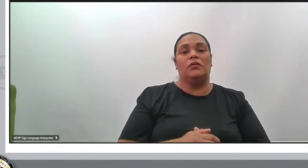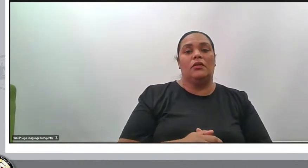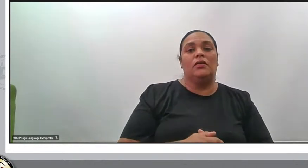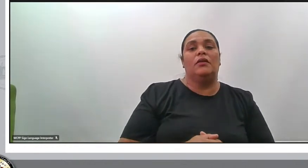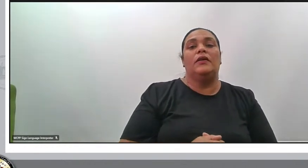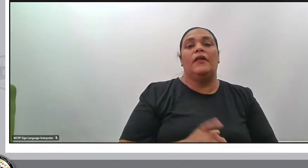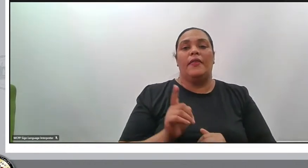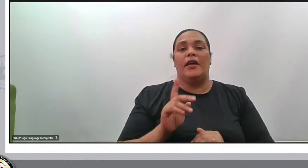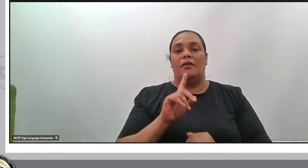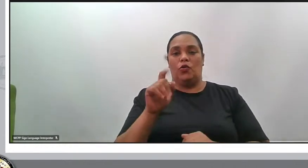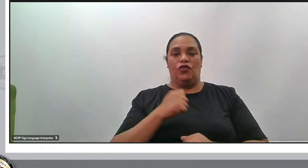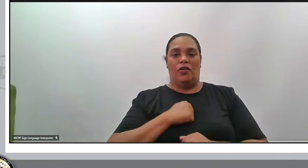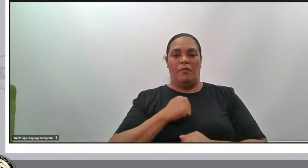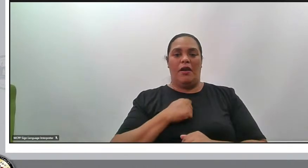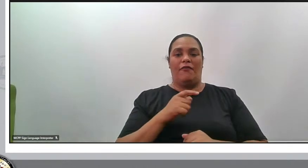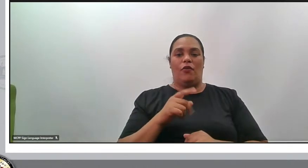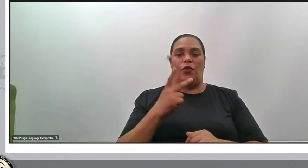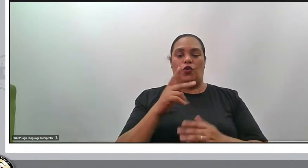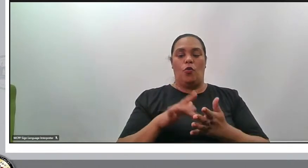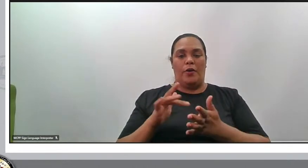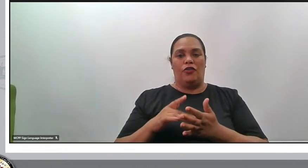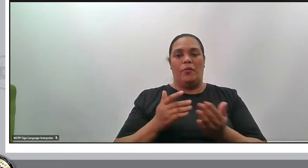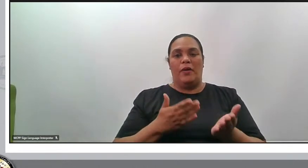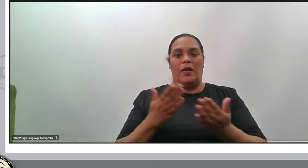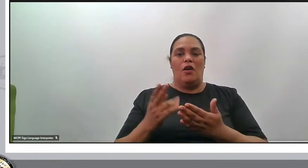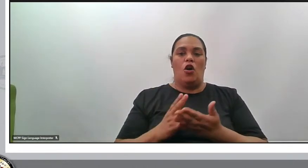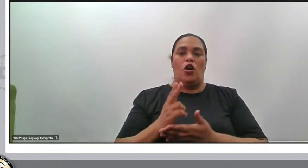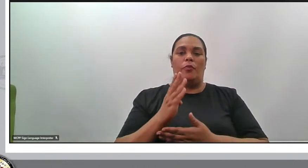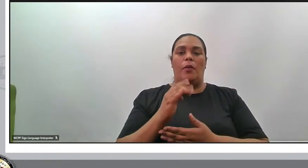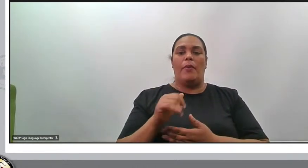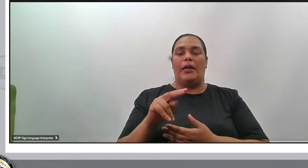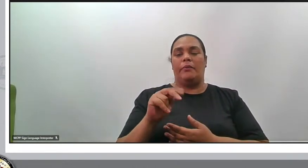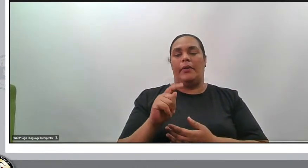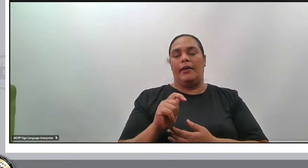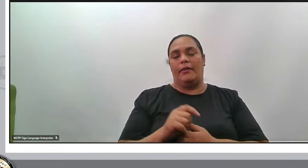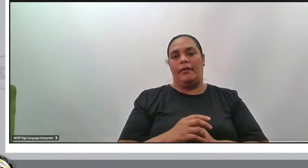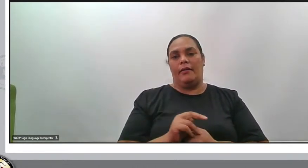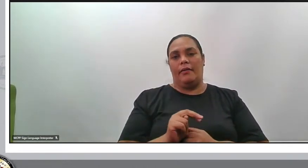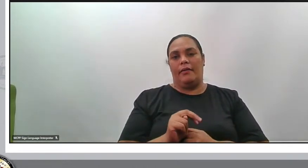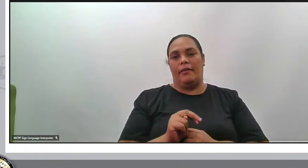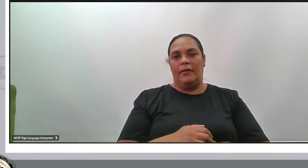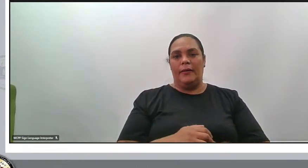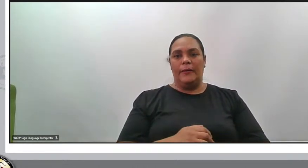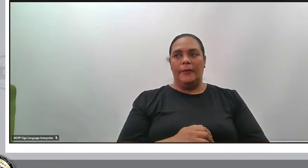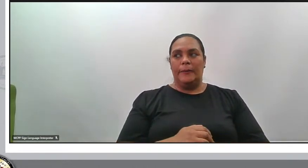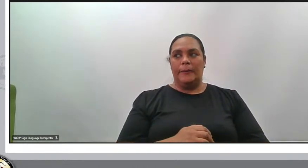That is then my questions for those two pages. I'll hand over to Honorable Bartman.